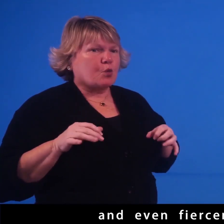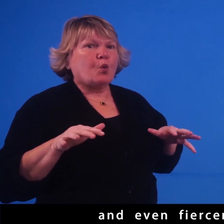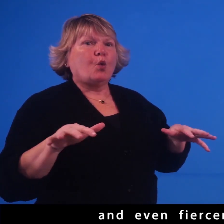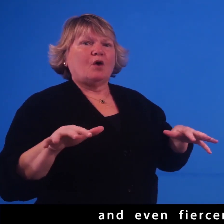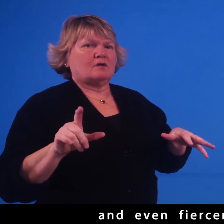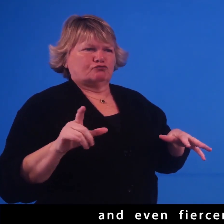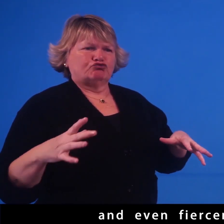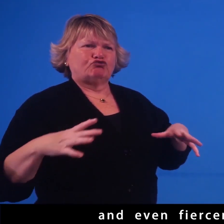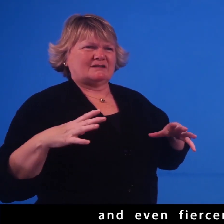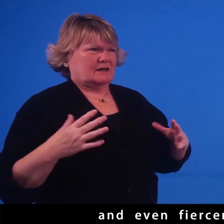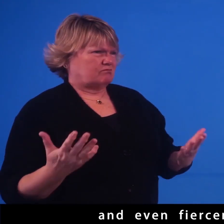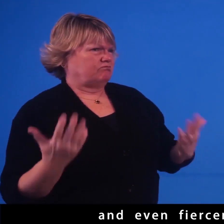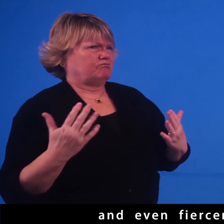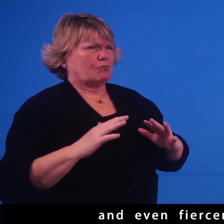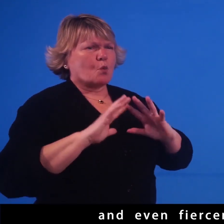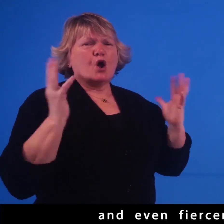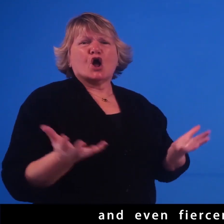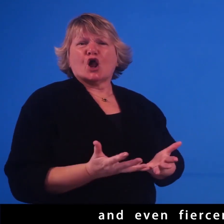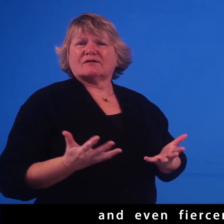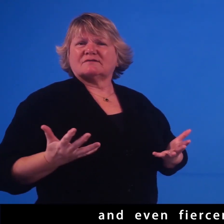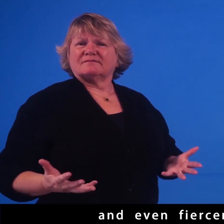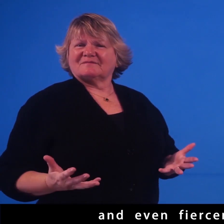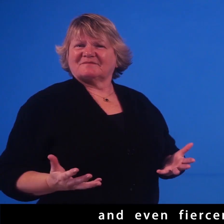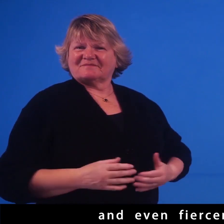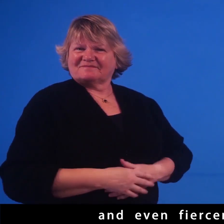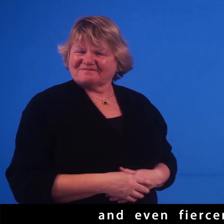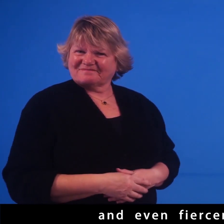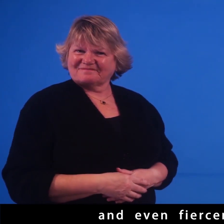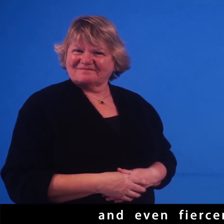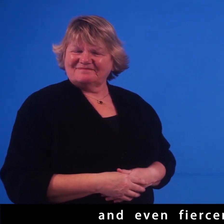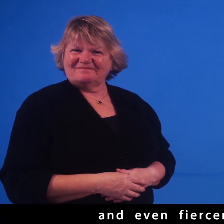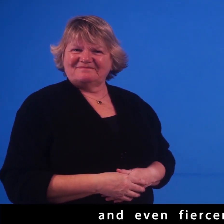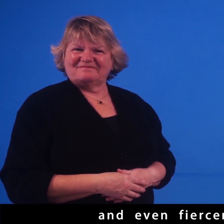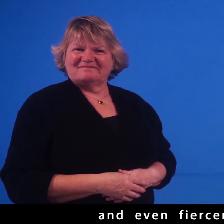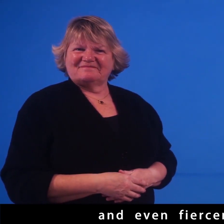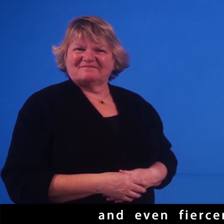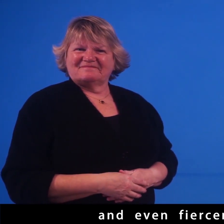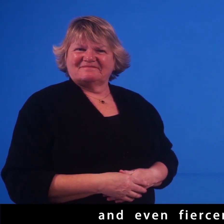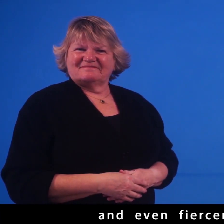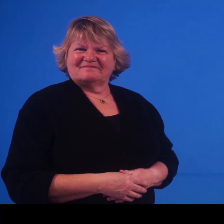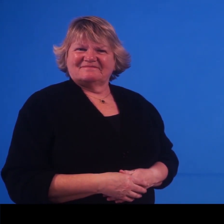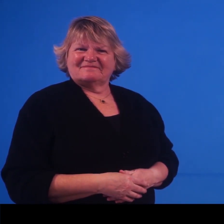And even fiercer in his life force, ready to take on the world.